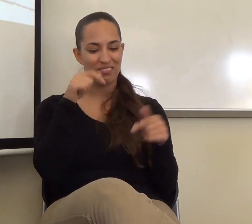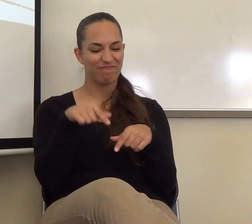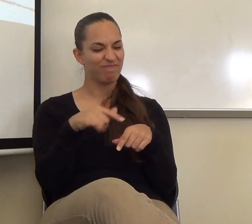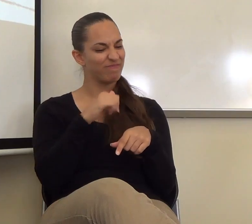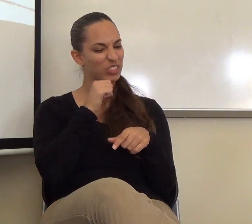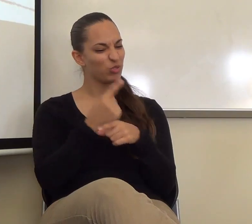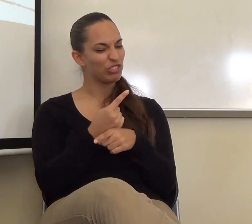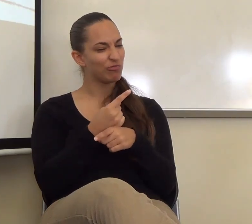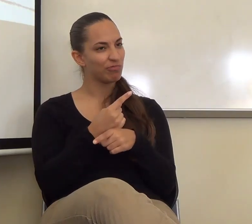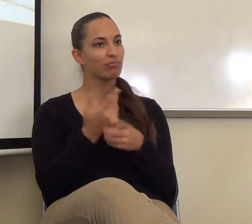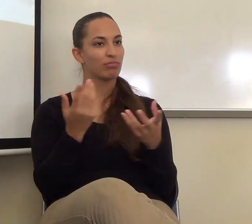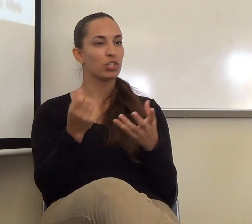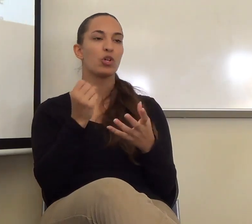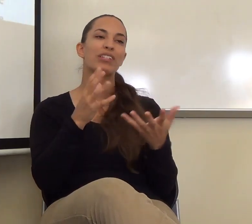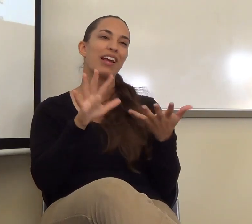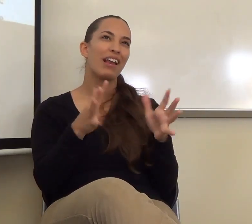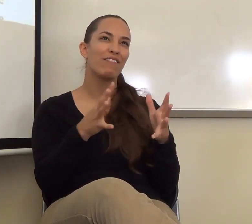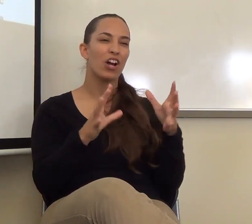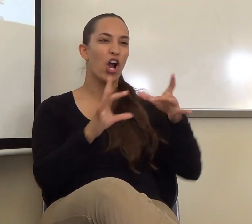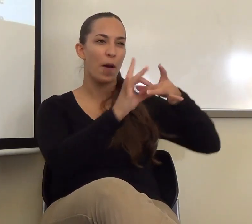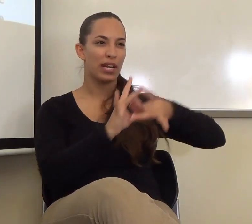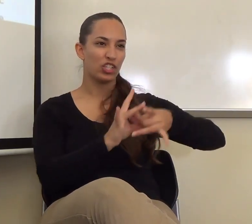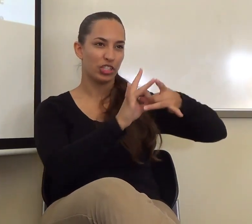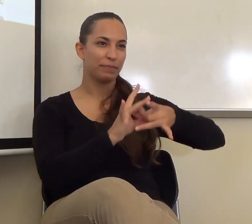kind of a combination, and just like we said here too,